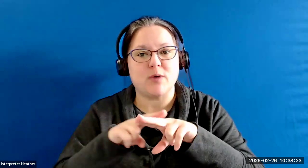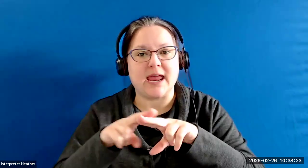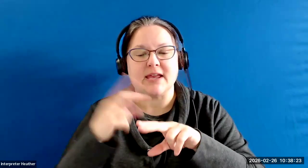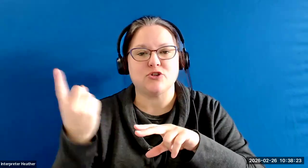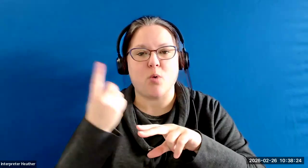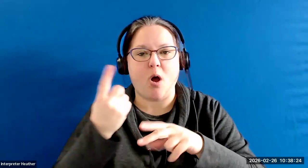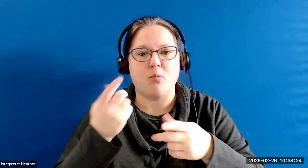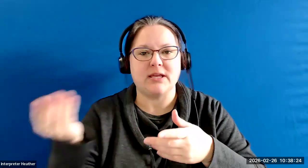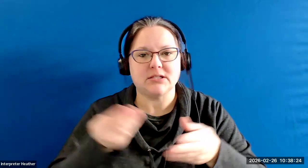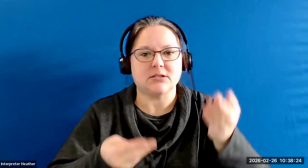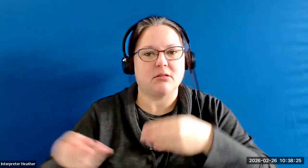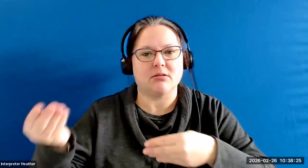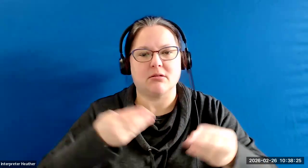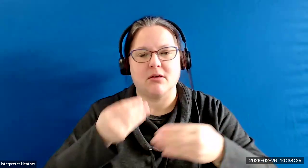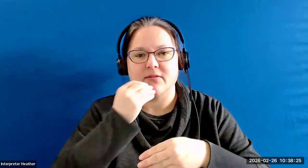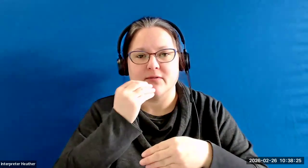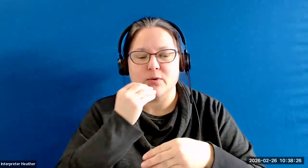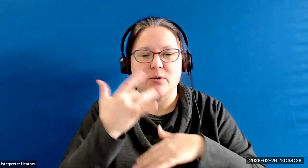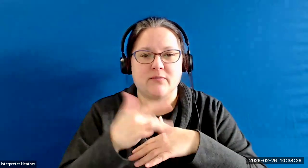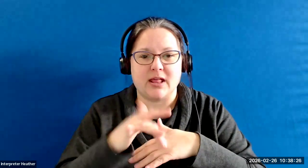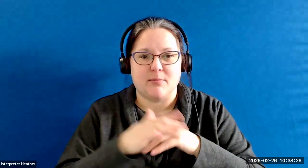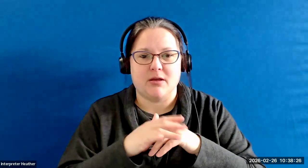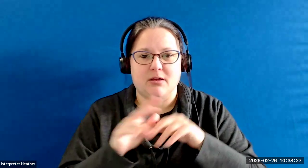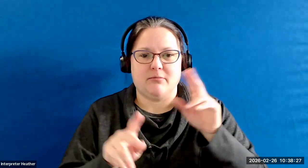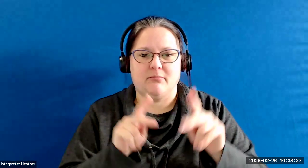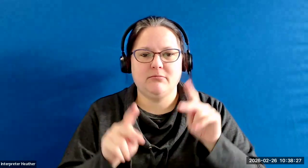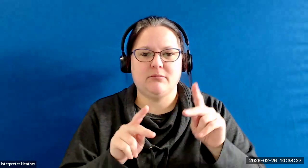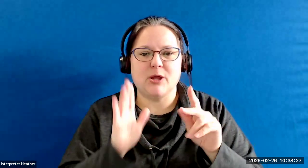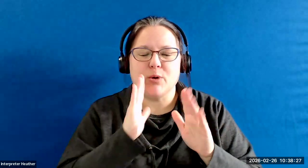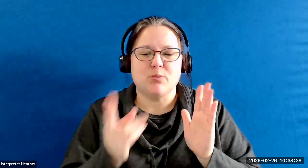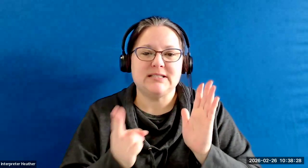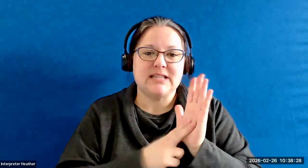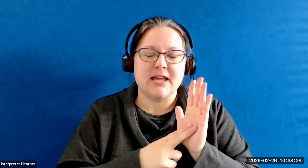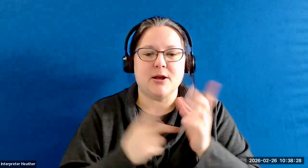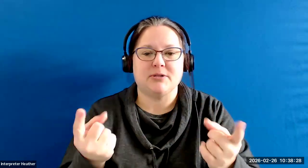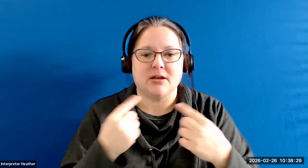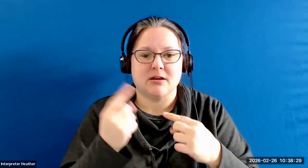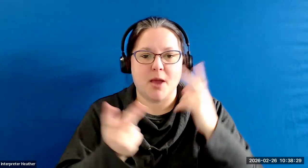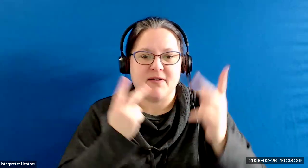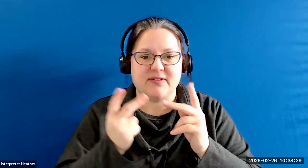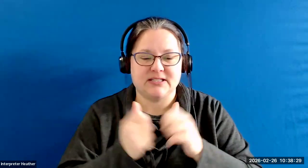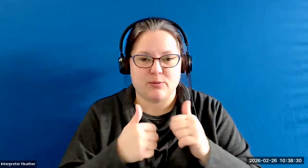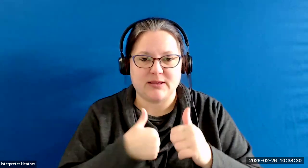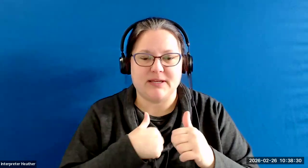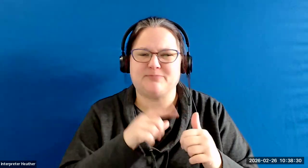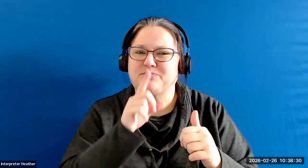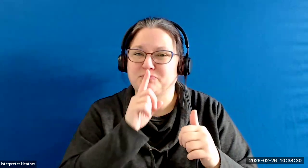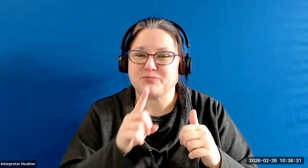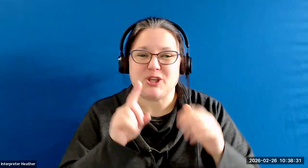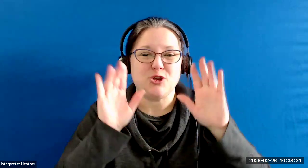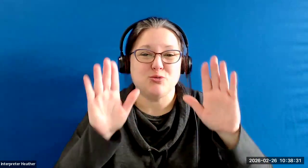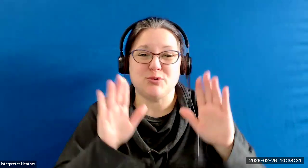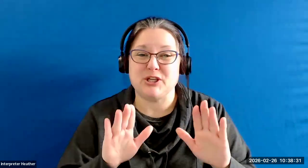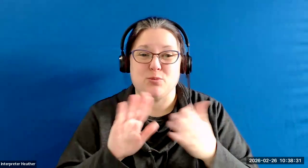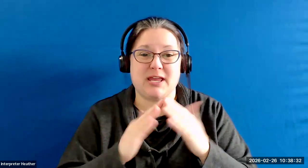food, and people would sign up to come visit me. And a really great piece of community